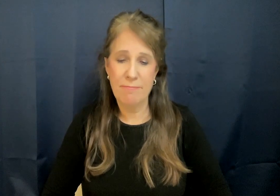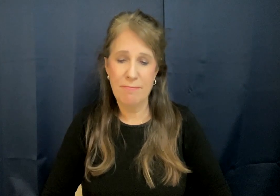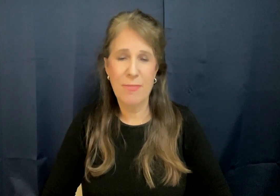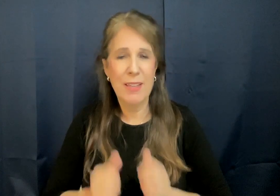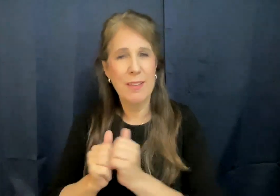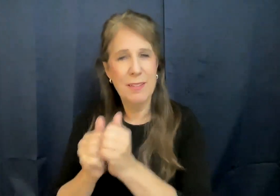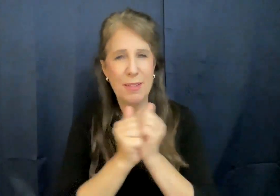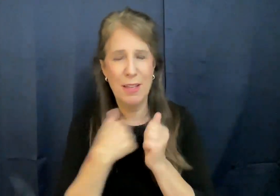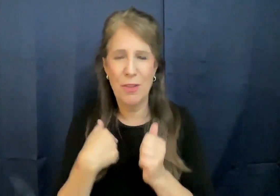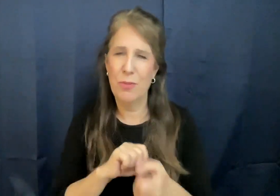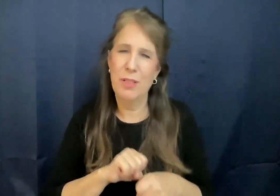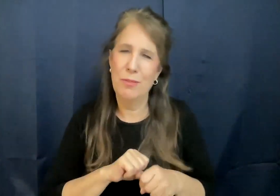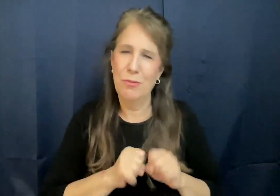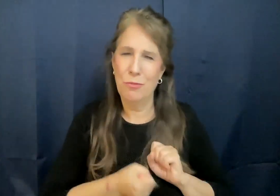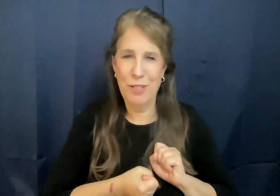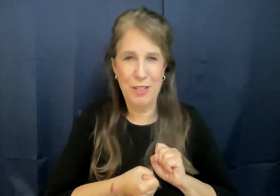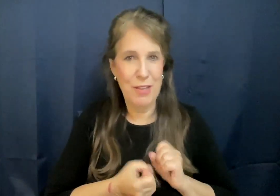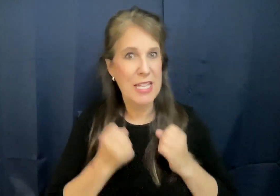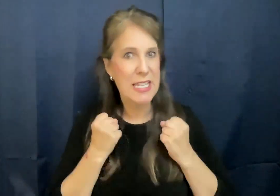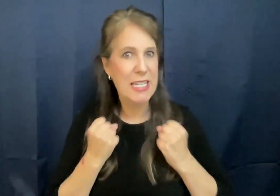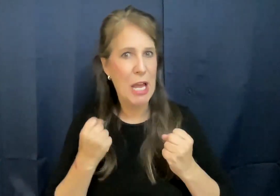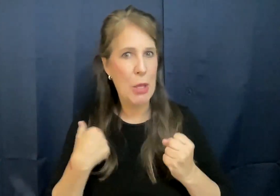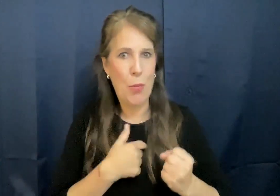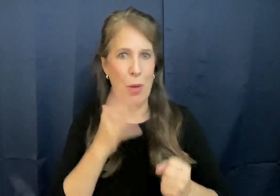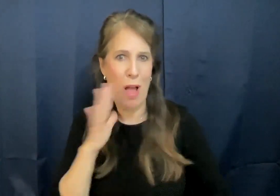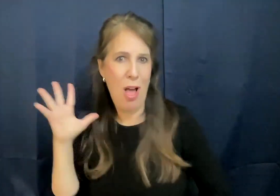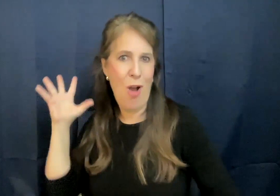Together we grieve, and together we shall overcome.